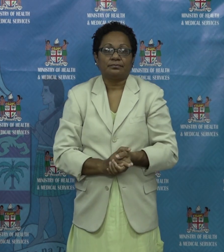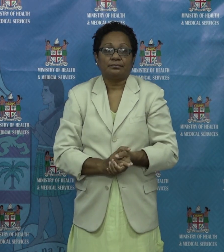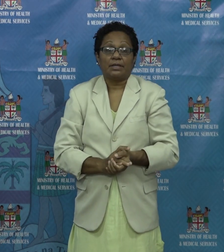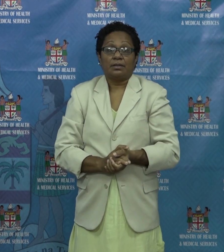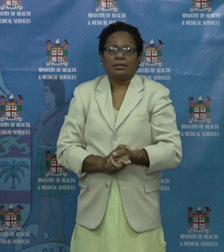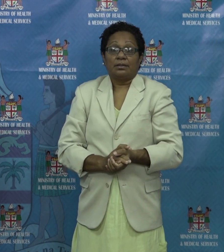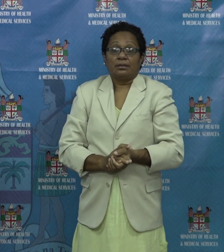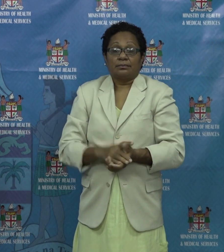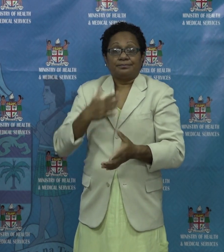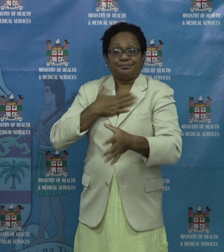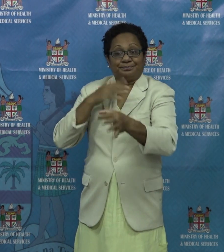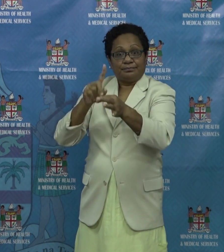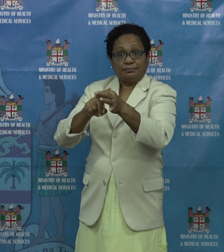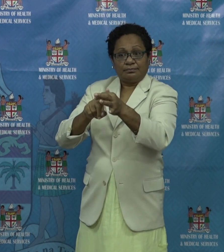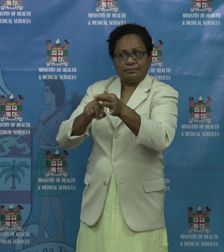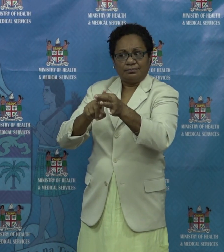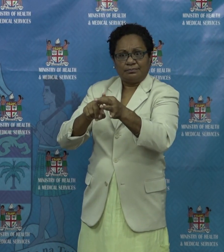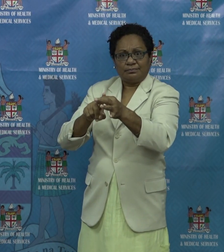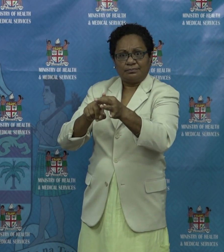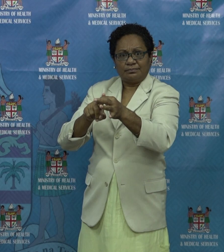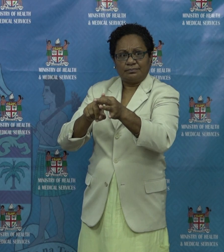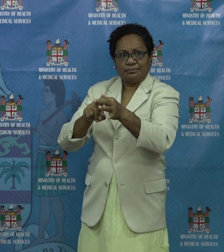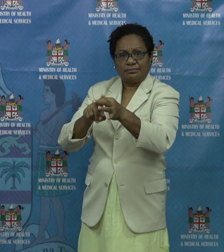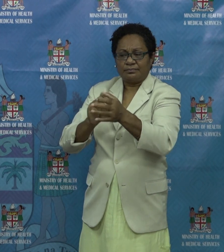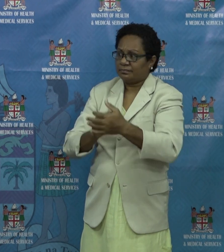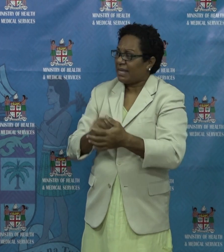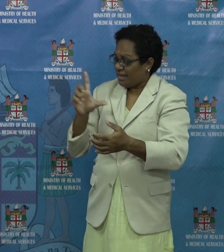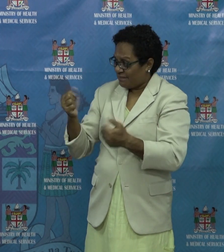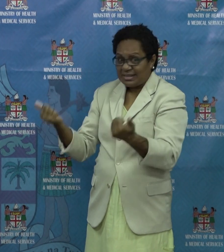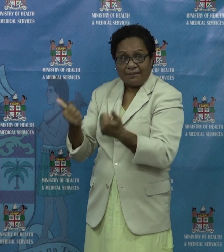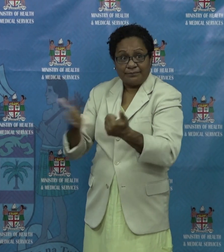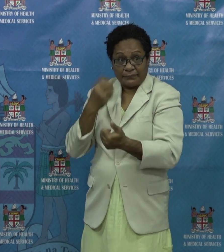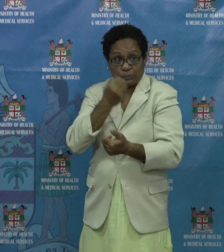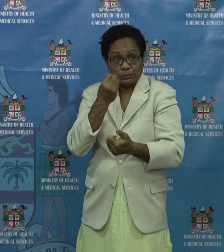My question is this: do we have enough consumables available?